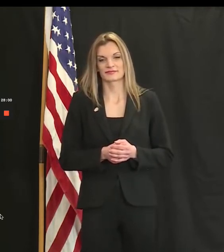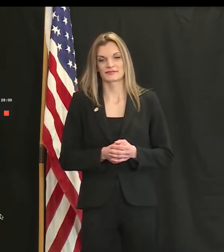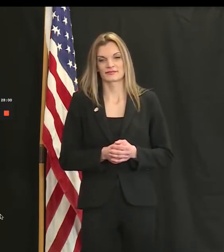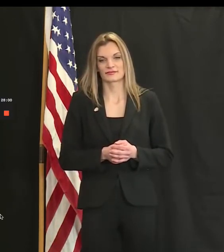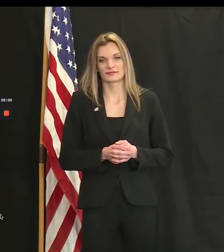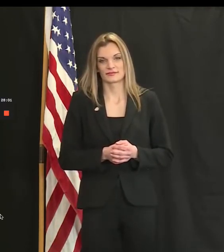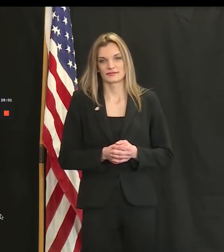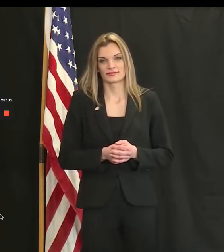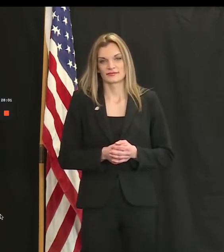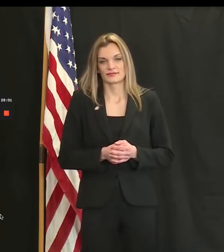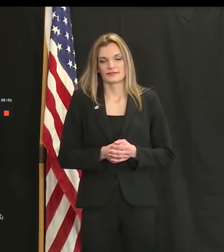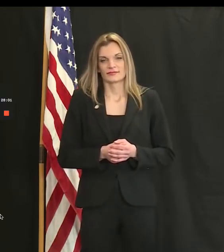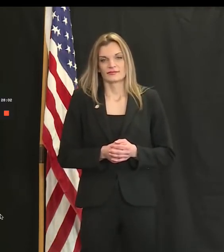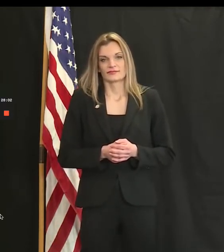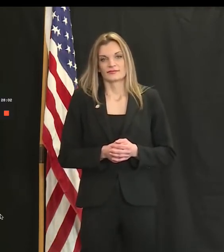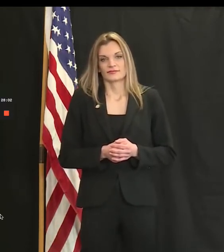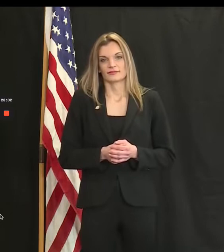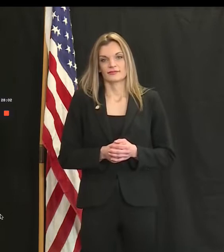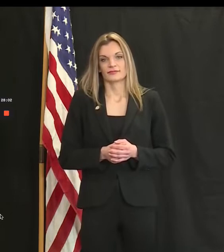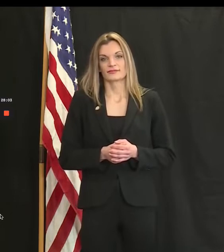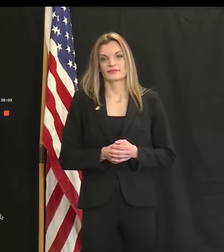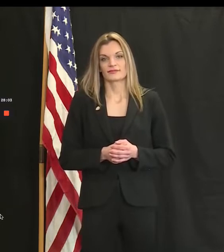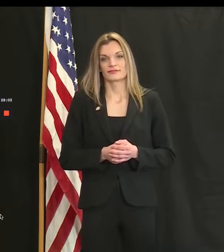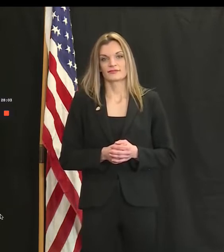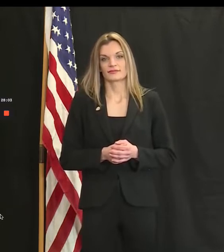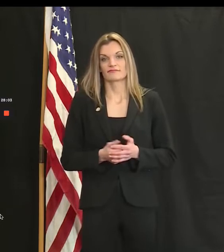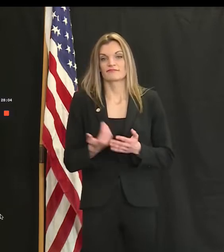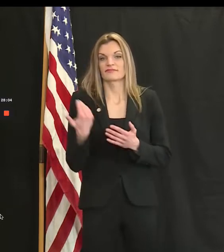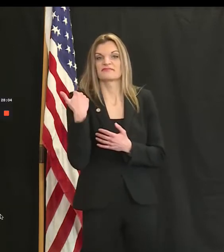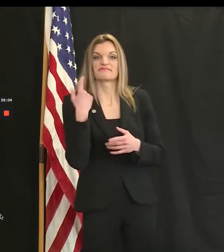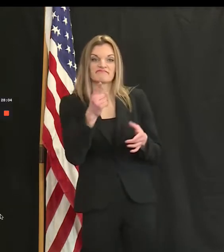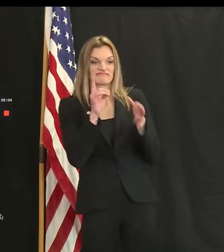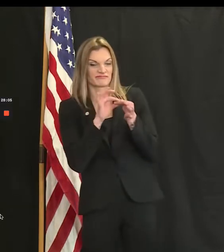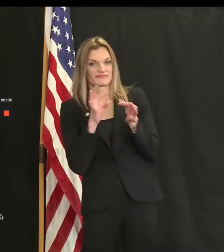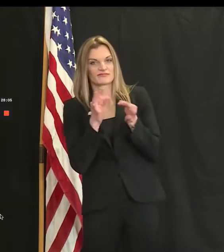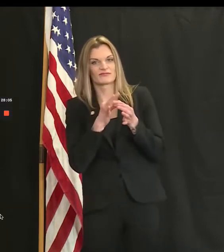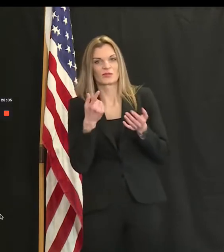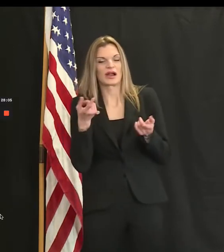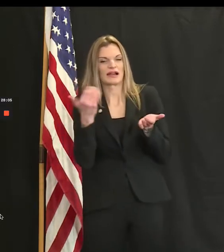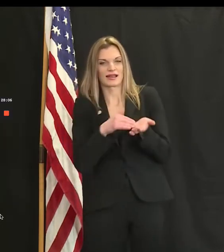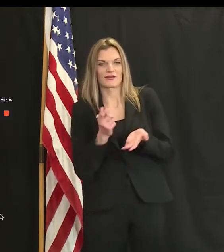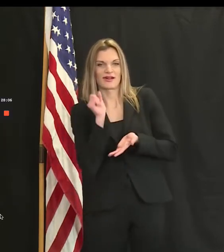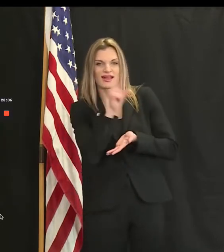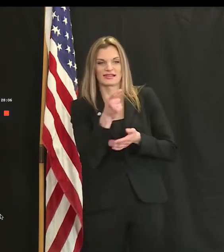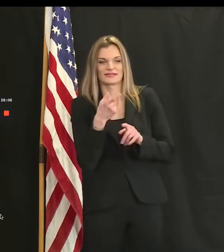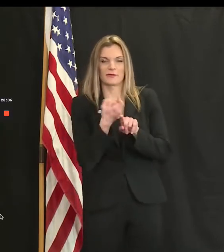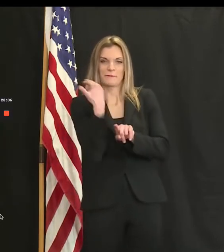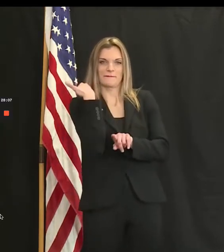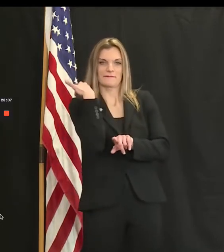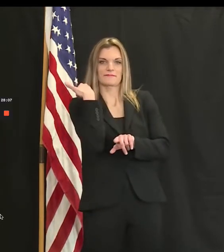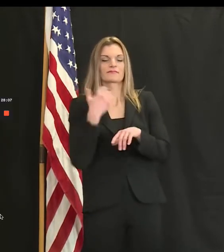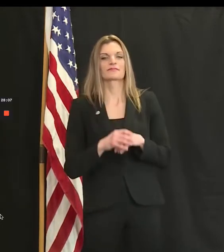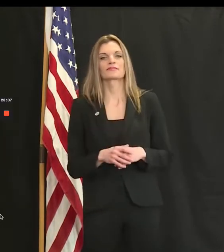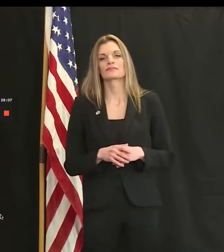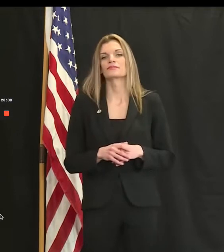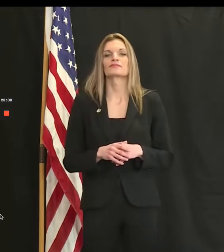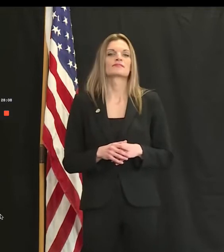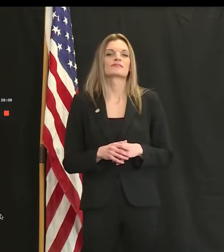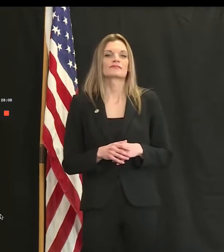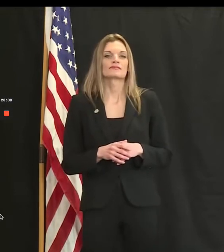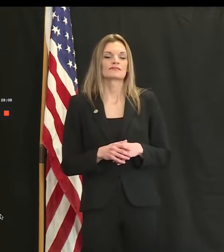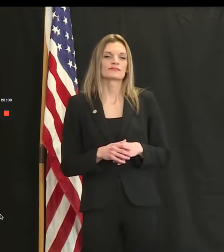question. And this is along the same lines, but can you address the critics that